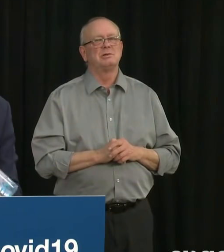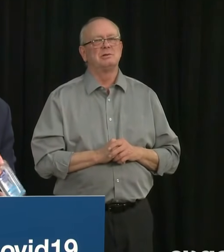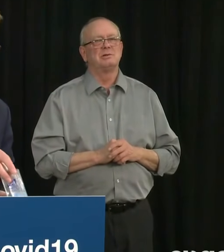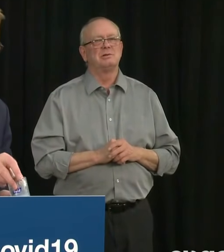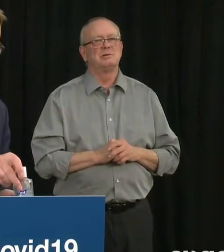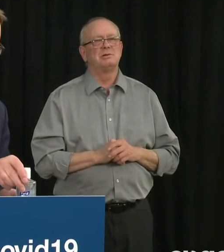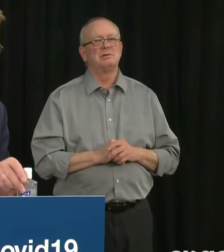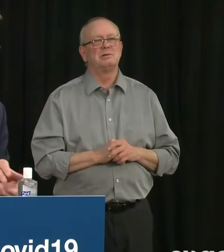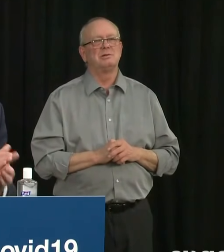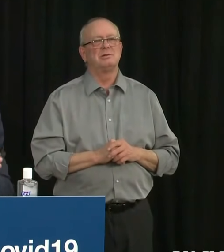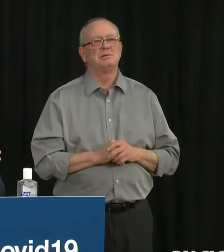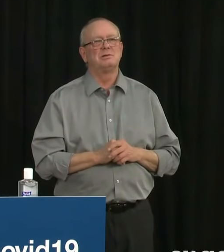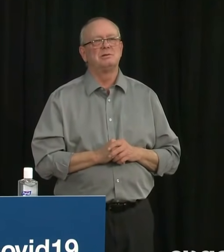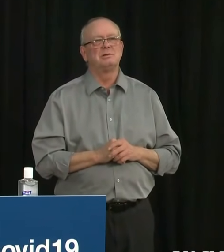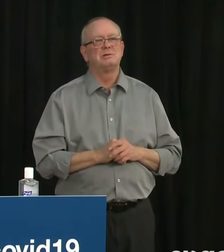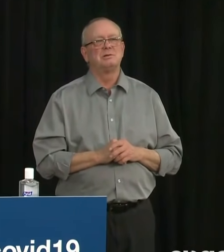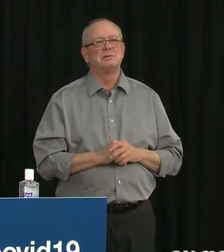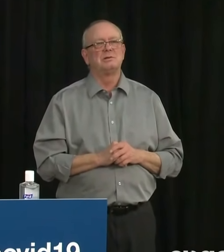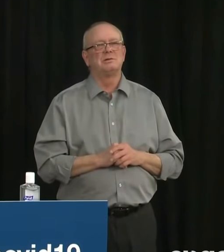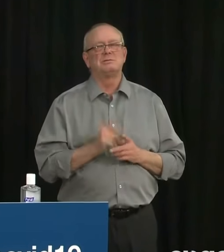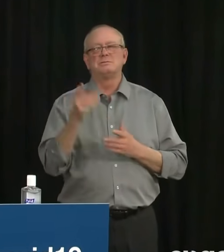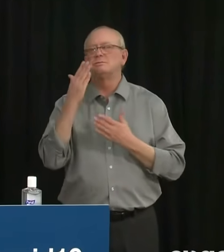Thank you, Dr. Hinshaw.